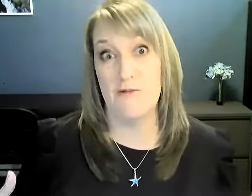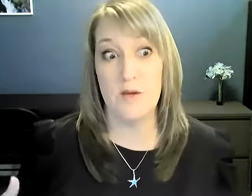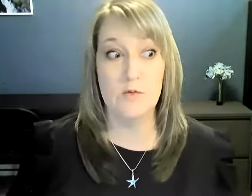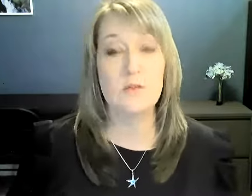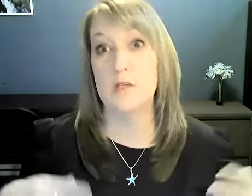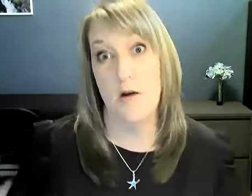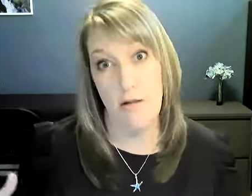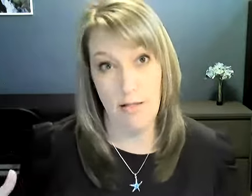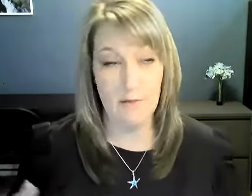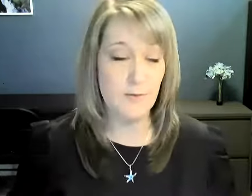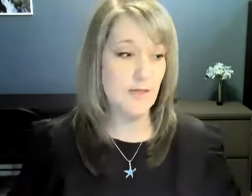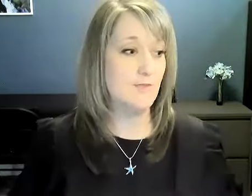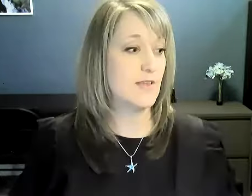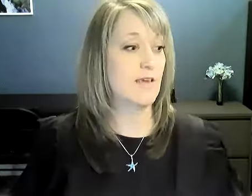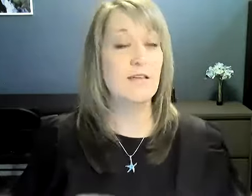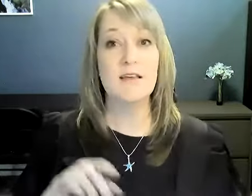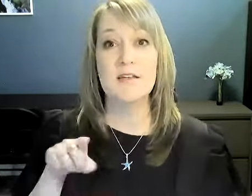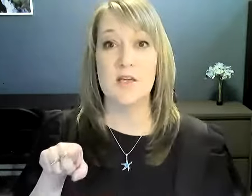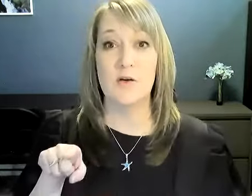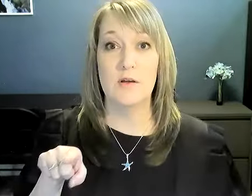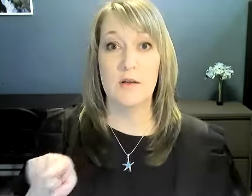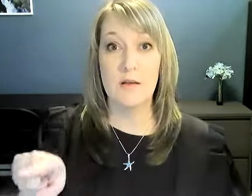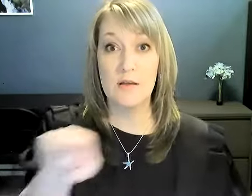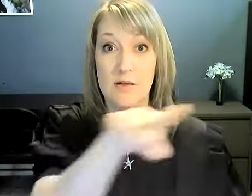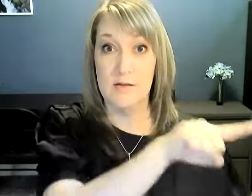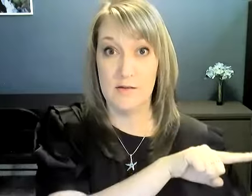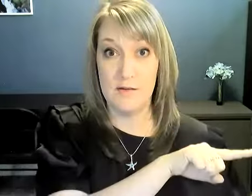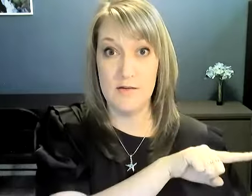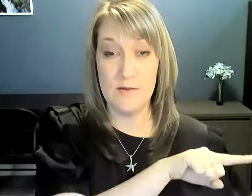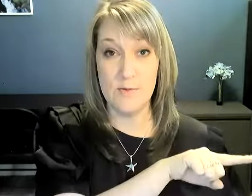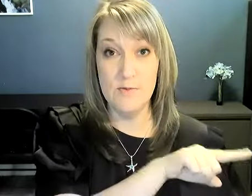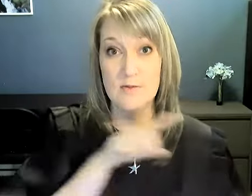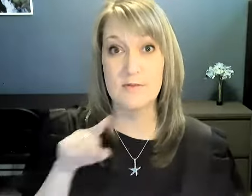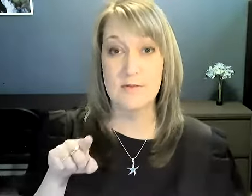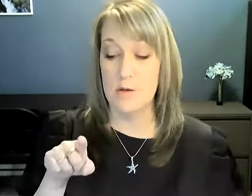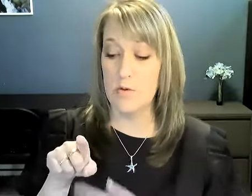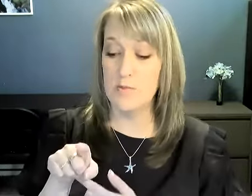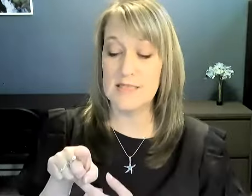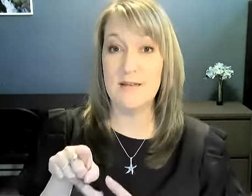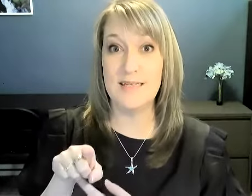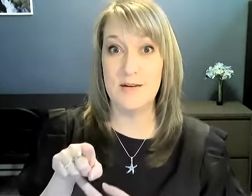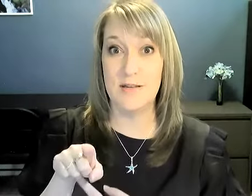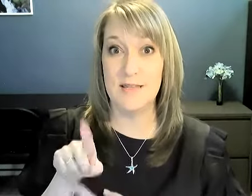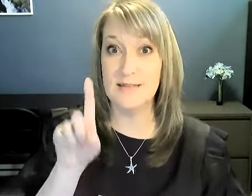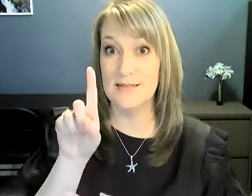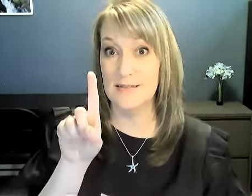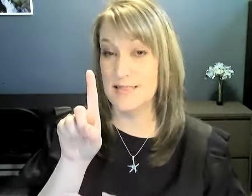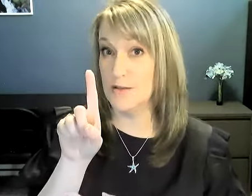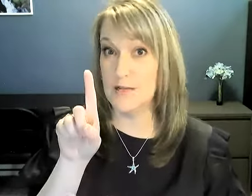you, y'all, if you will. Okay, so you, palm is going to be down on this, still the number